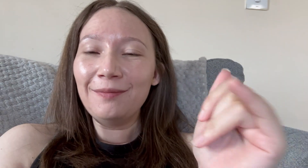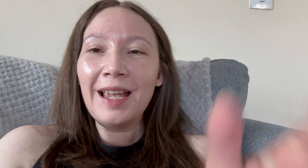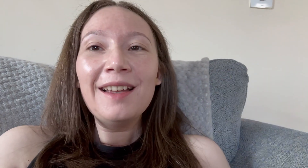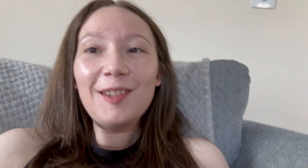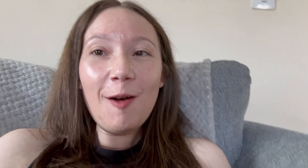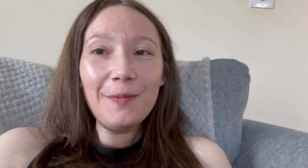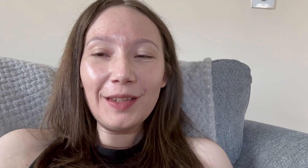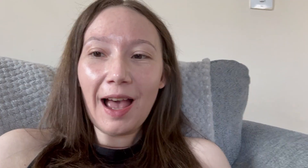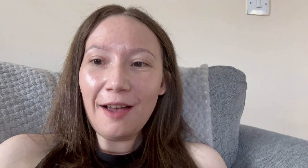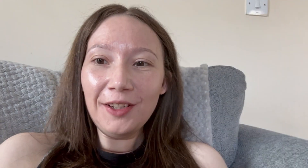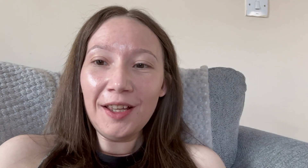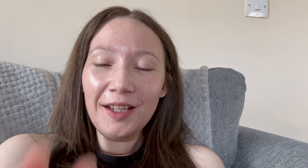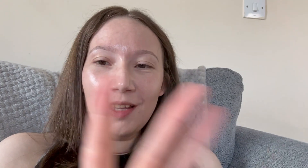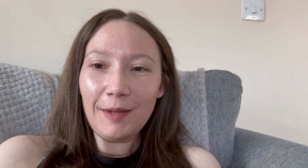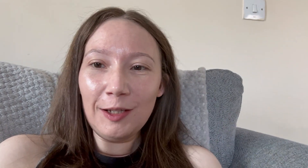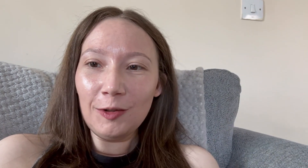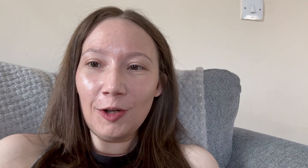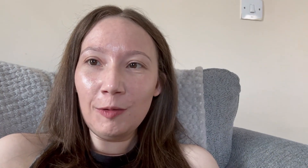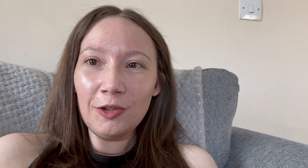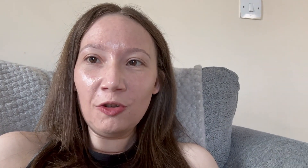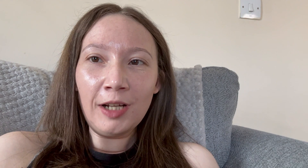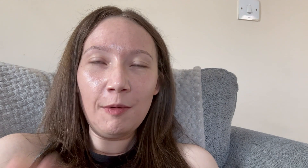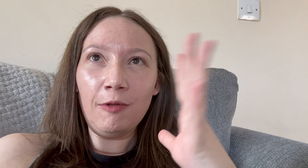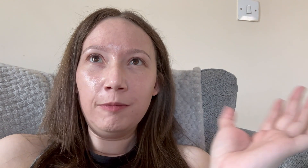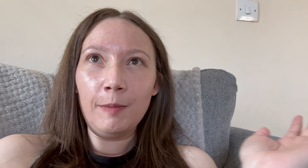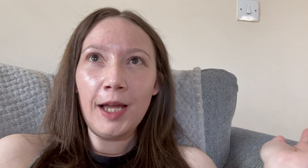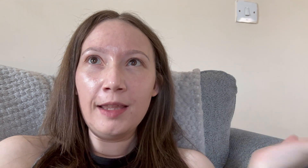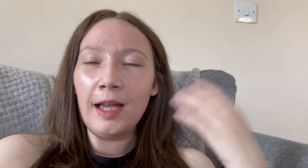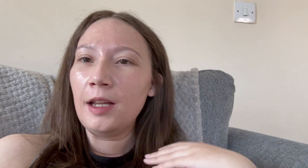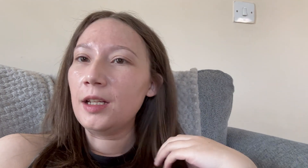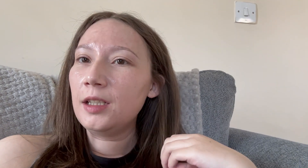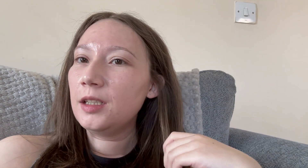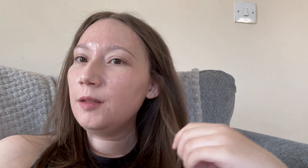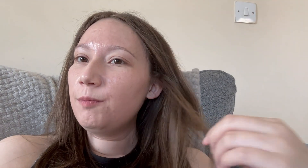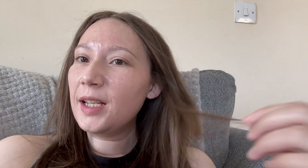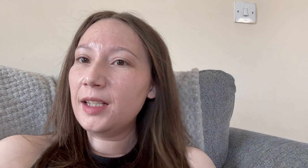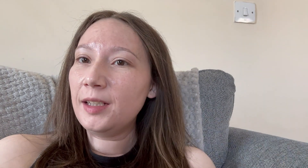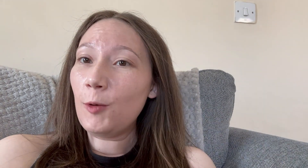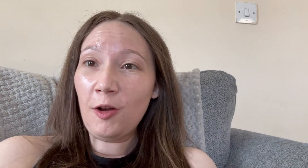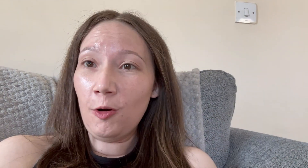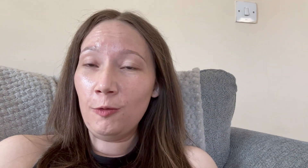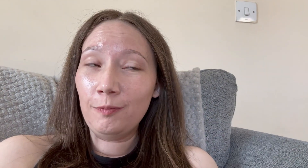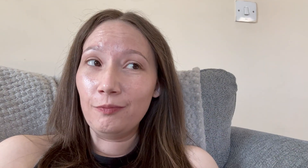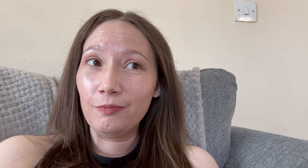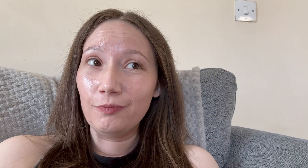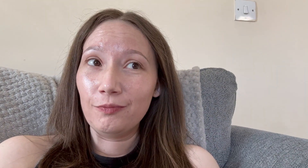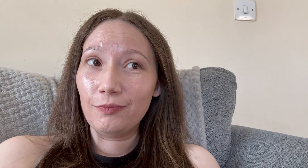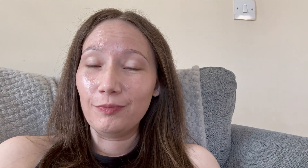yeah, so after the clip that you saw, we just hung out with Rob for a bit and then basically went